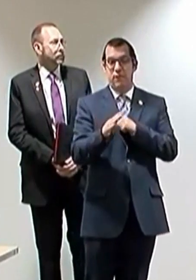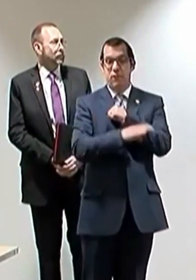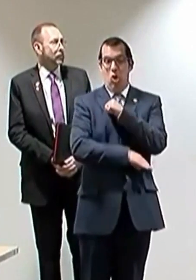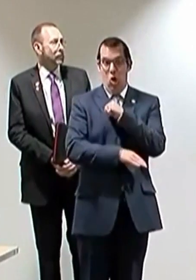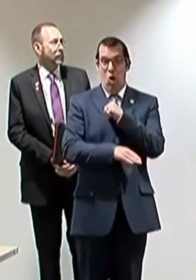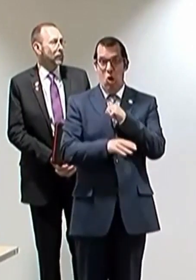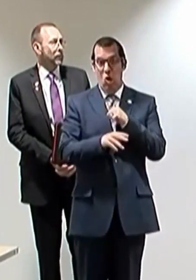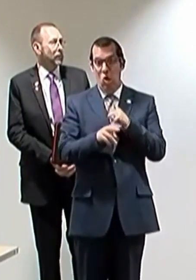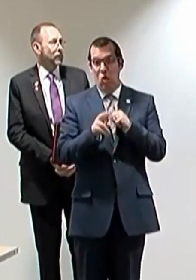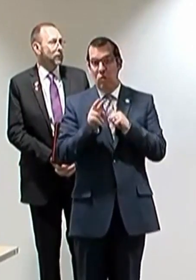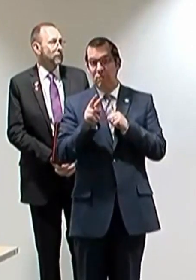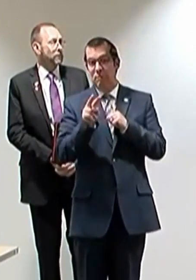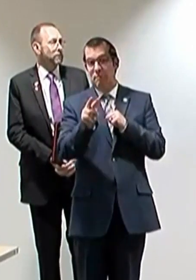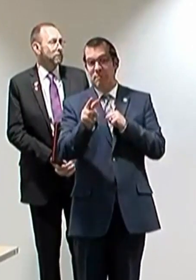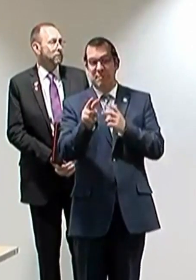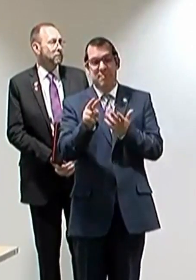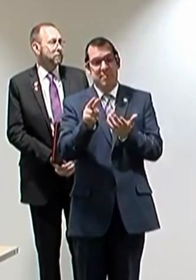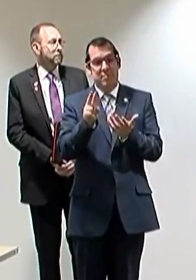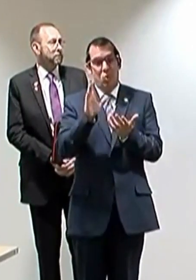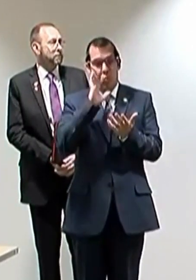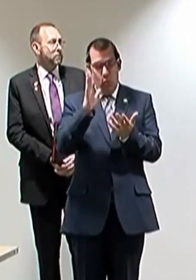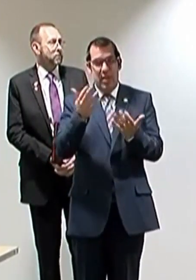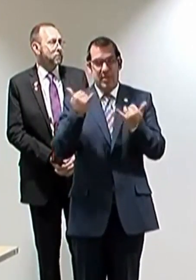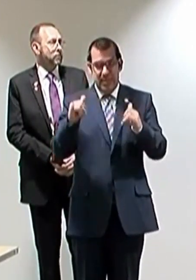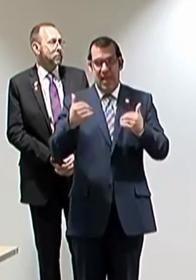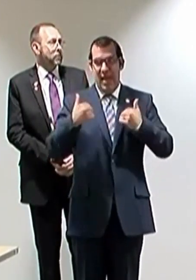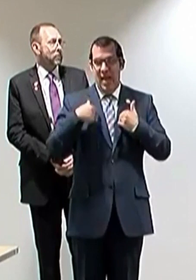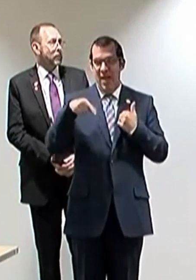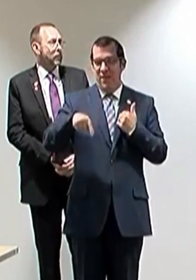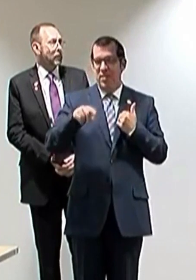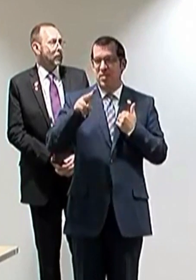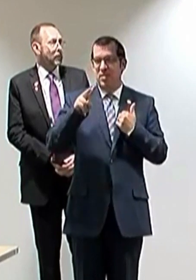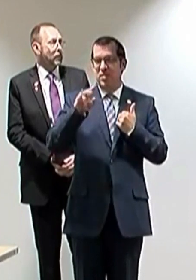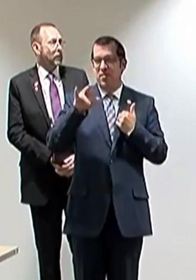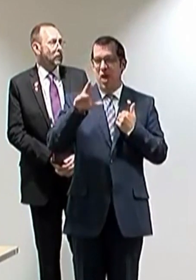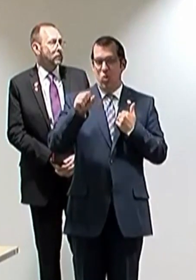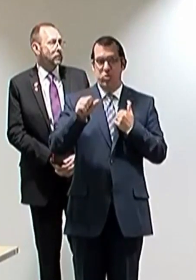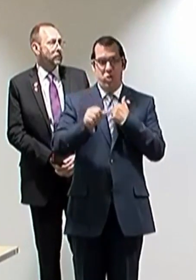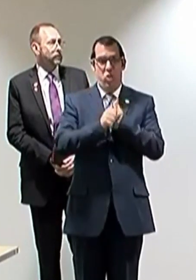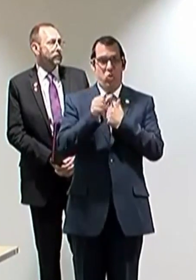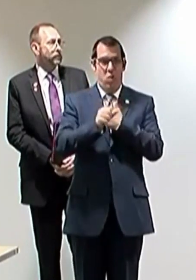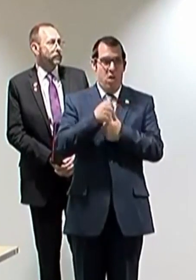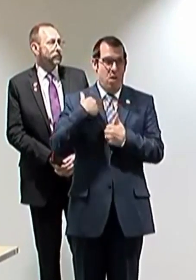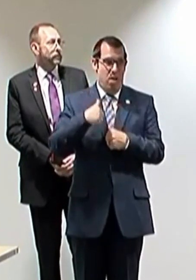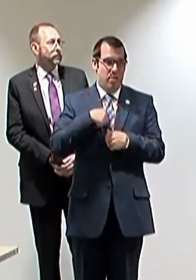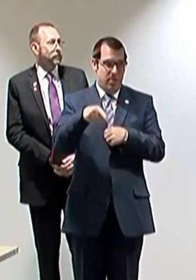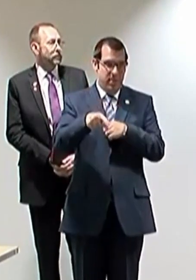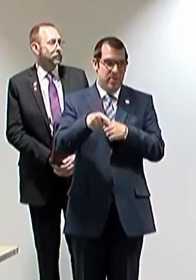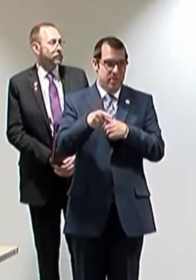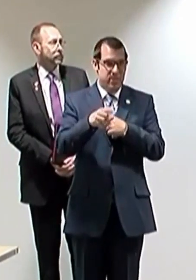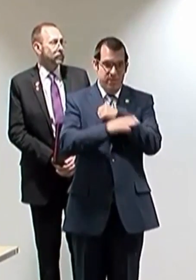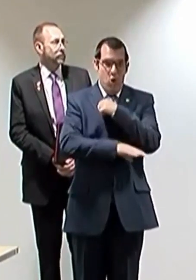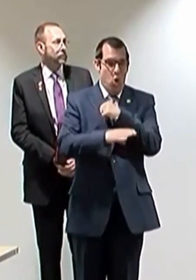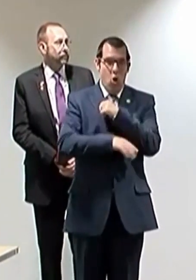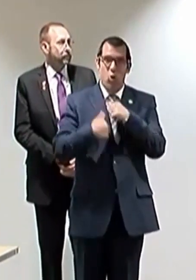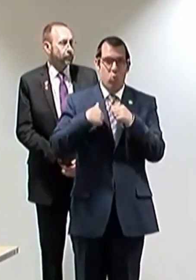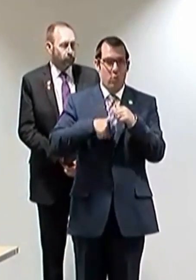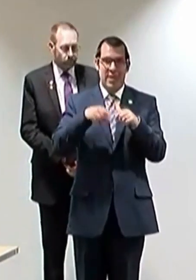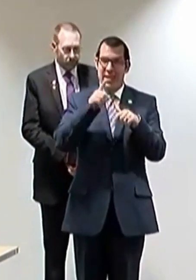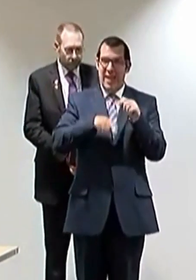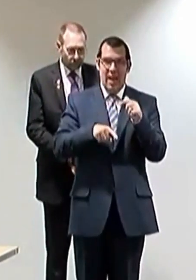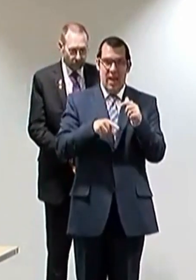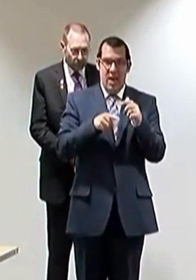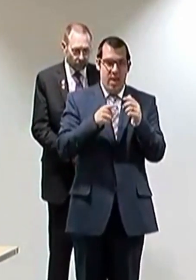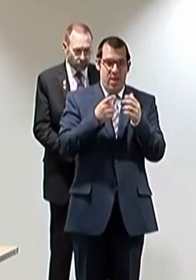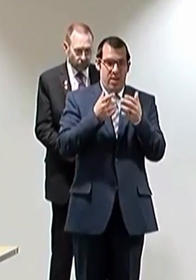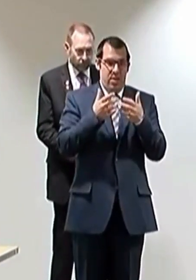be having the virus as a threat to us in the fall. We can't be restricted forever. We